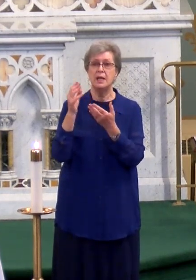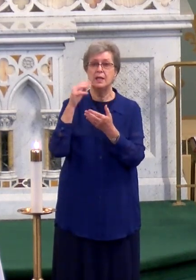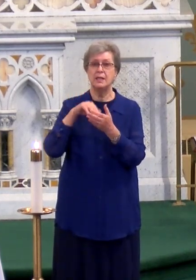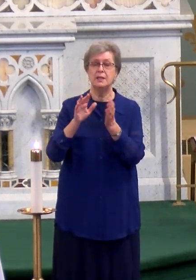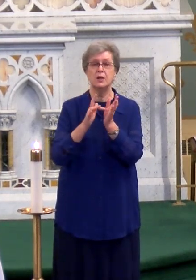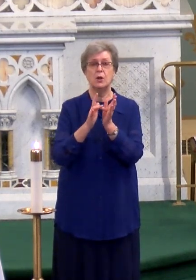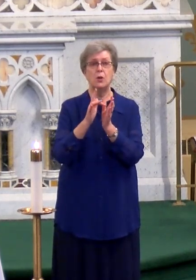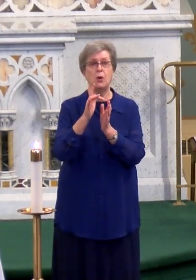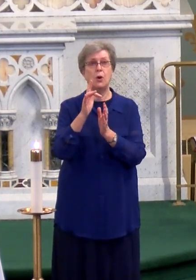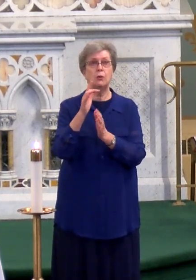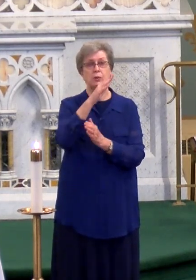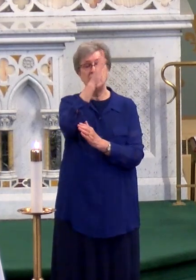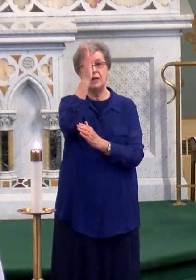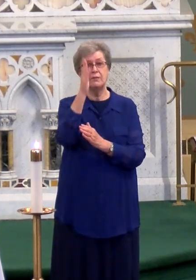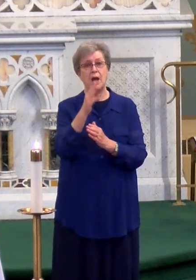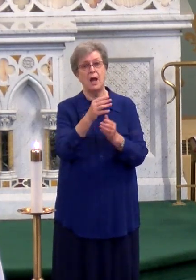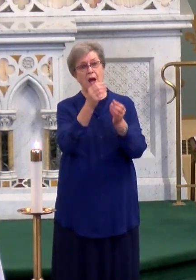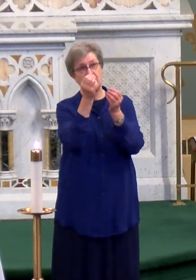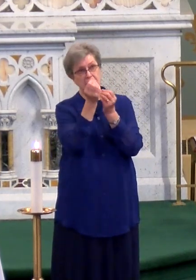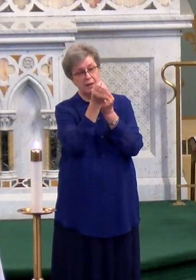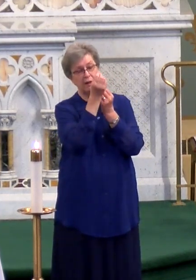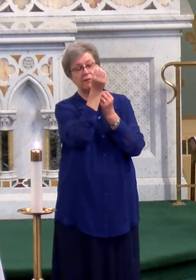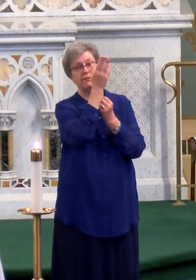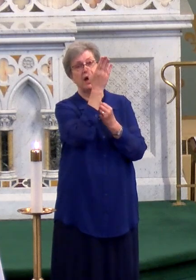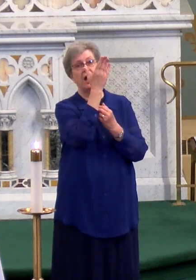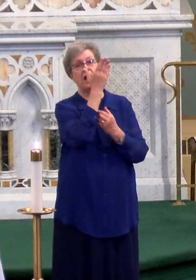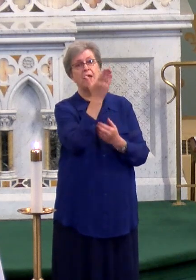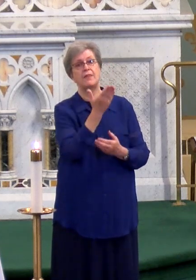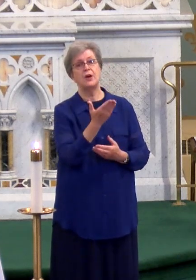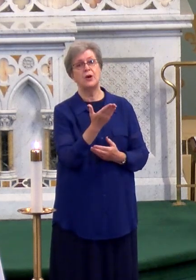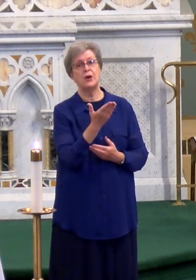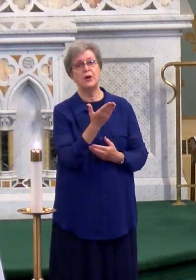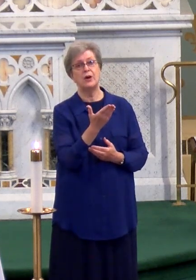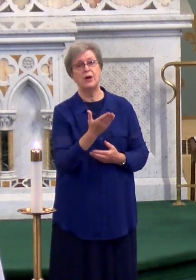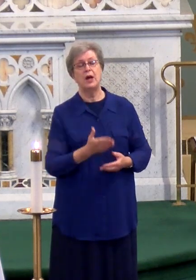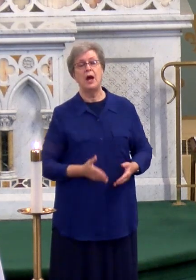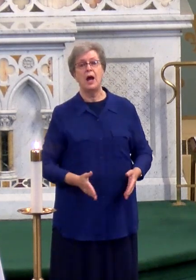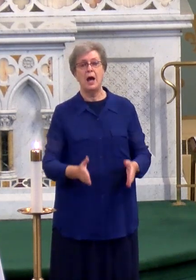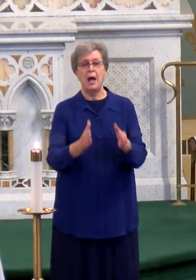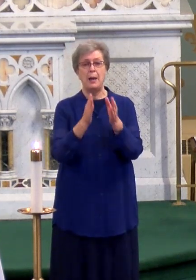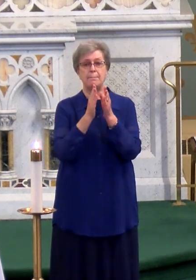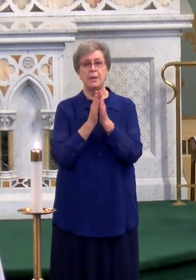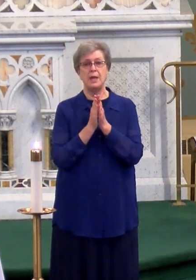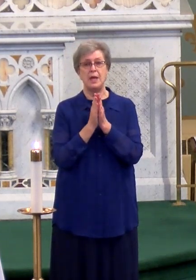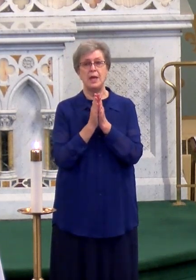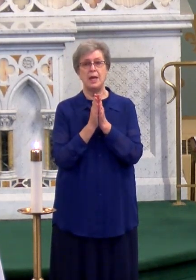Spirit, in the glory of God the Father.